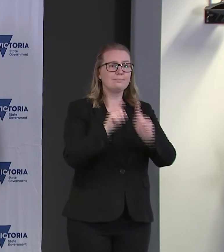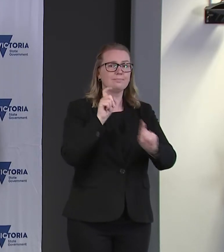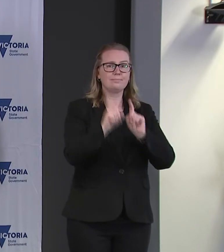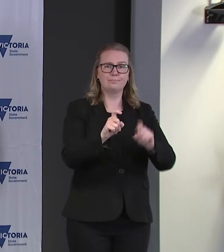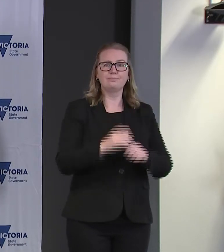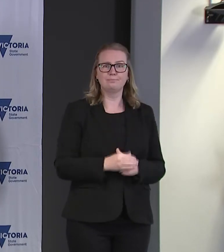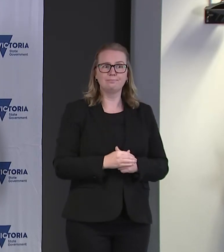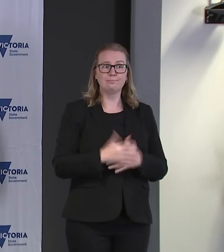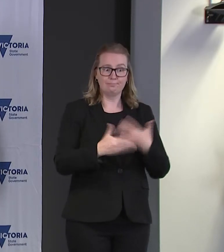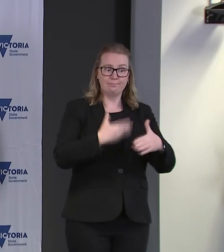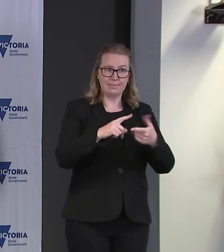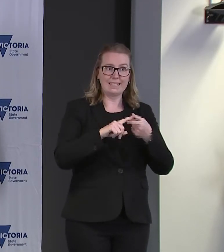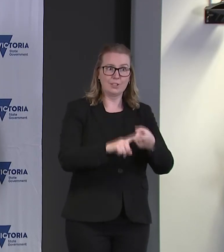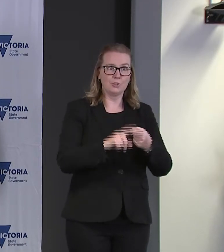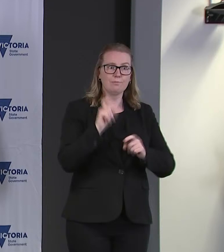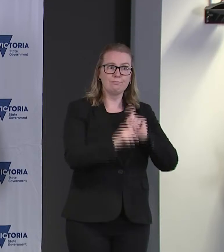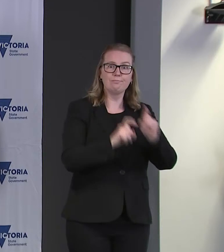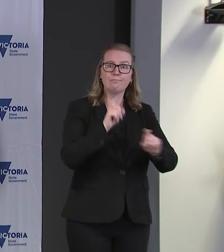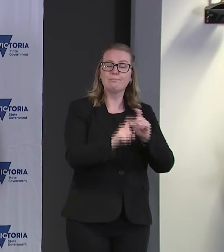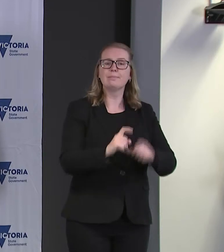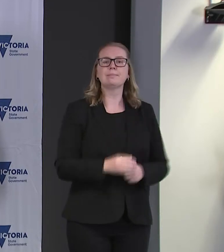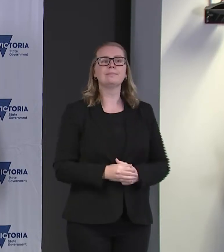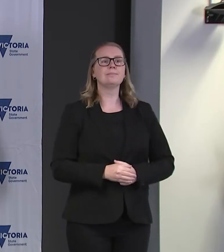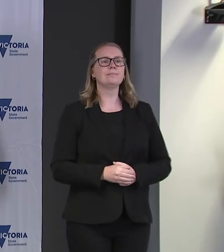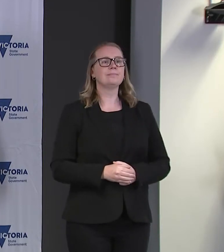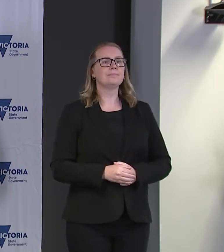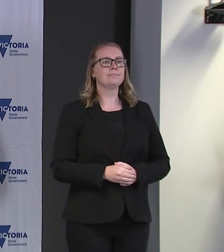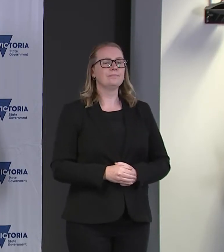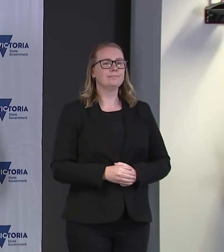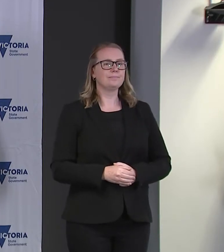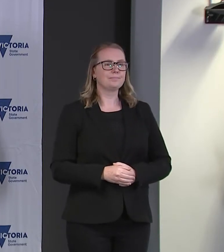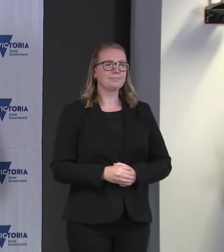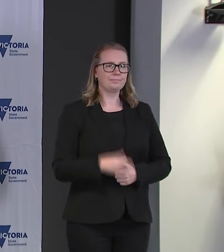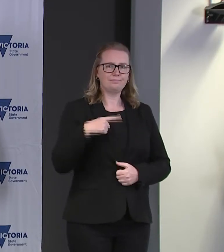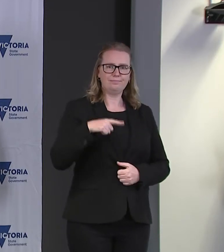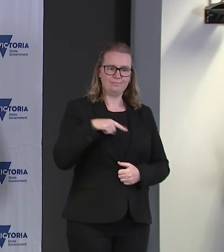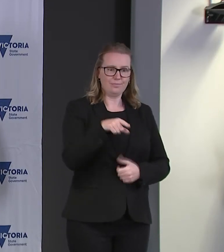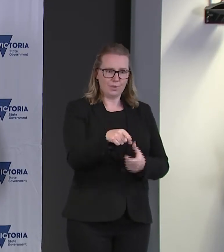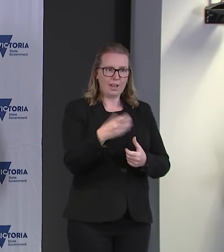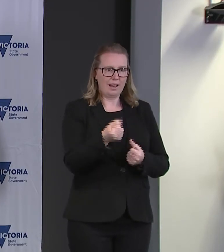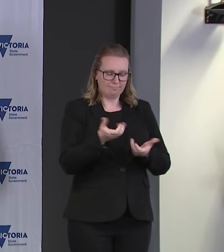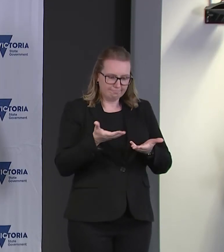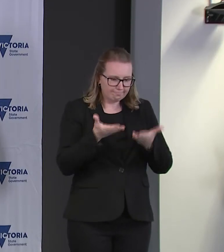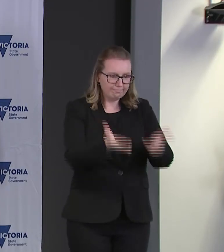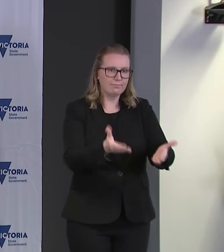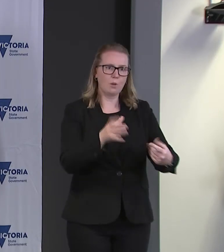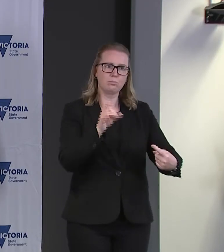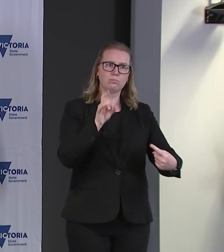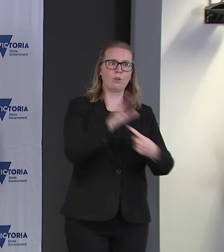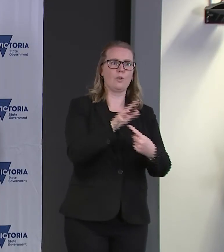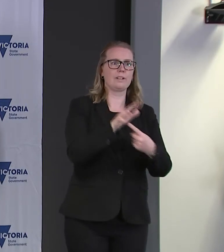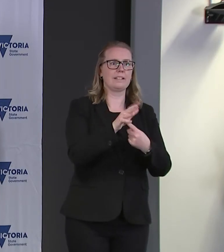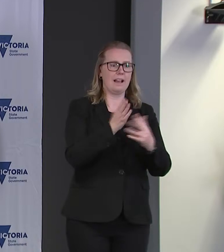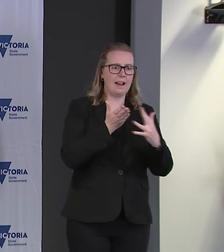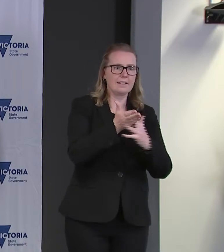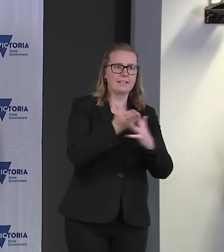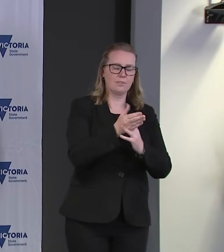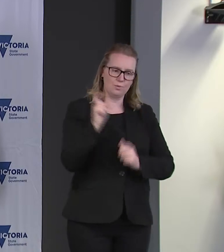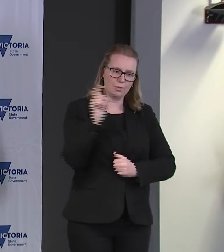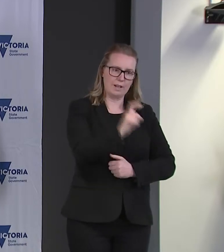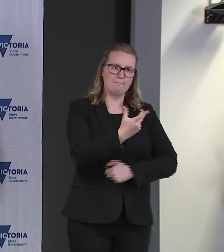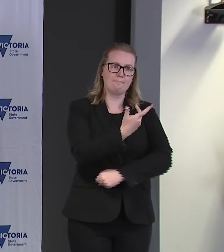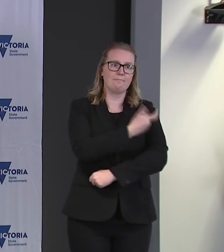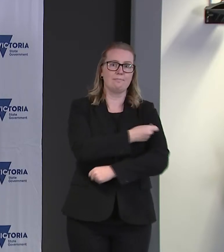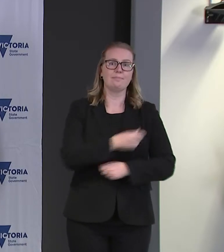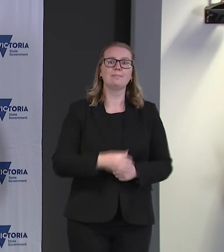continue to come forward to make the best use of this priority access lane, remembering, of course, that you can